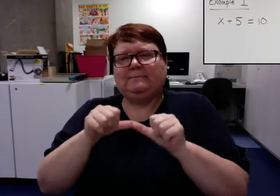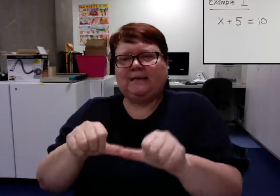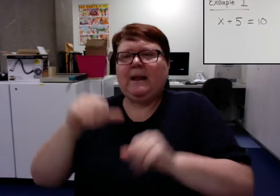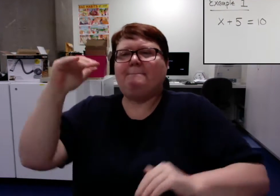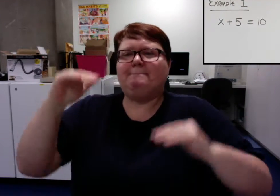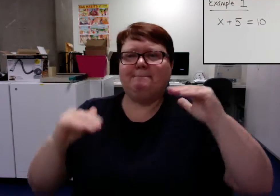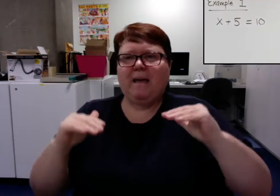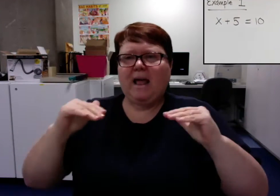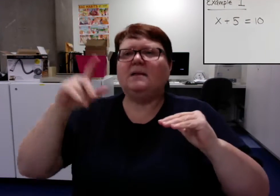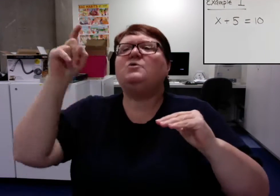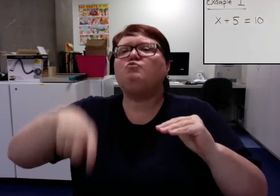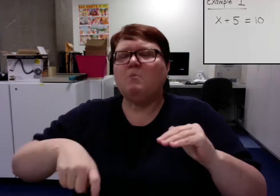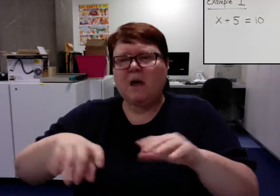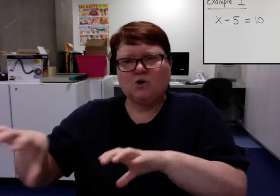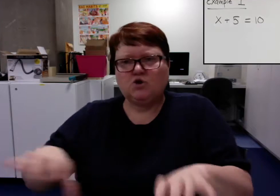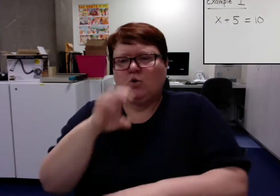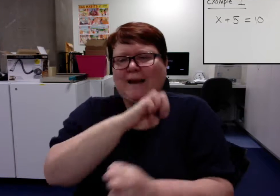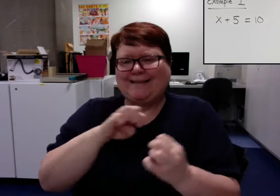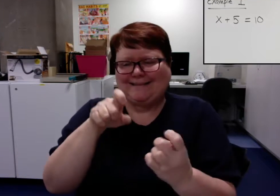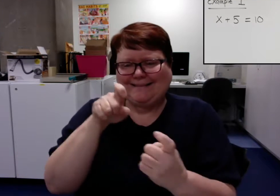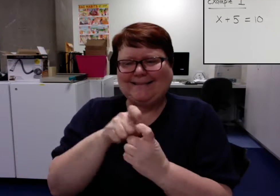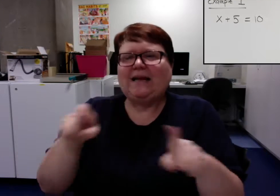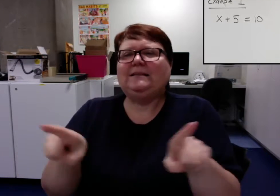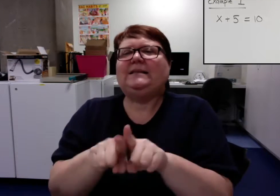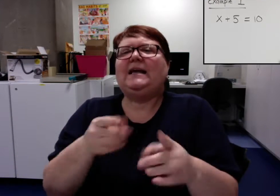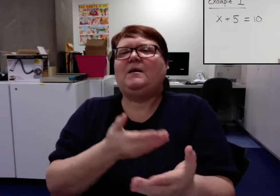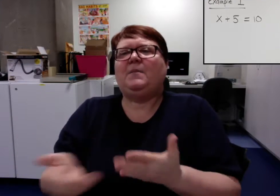Example number 1 shows x plus 5 equals 10.